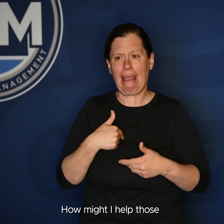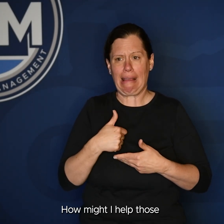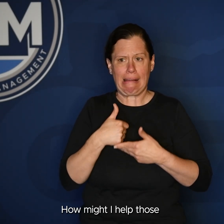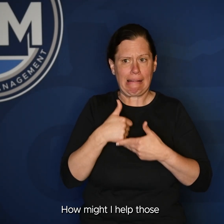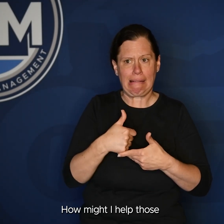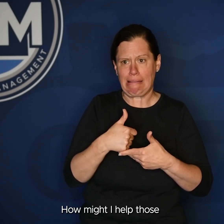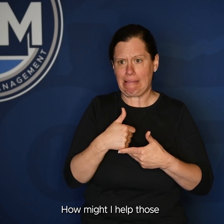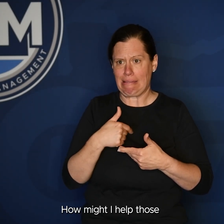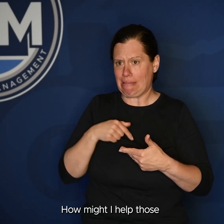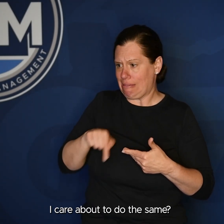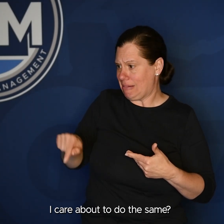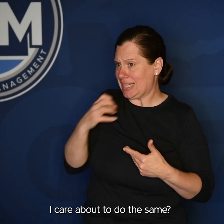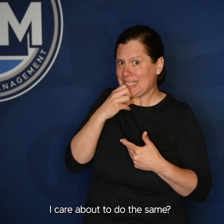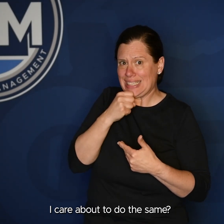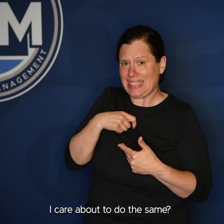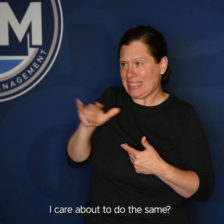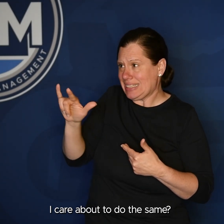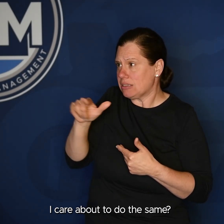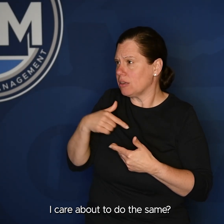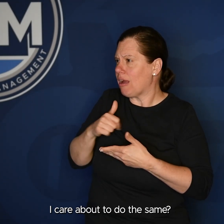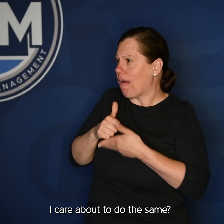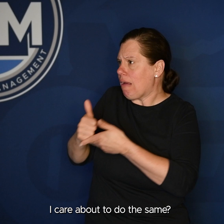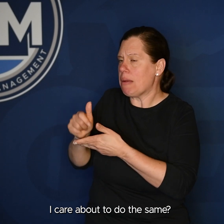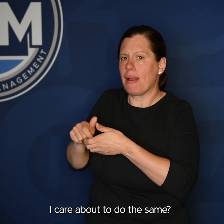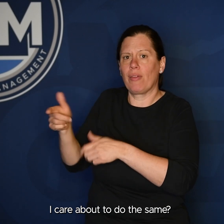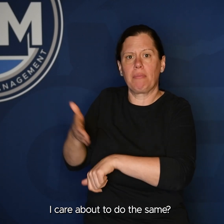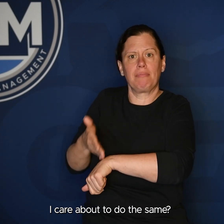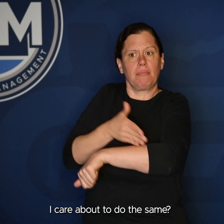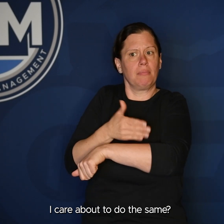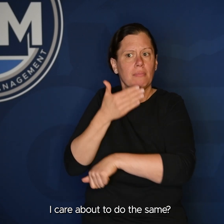How might I help those I care about to do the same?